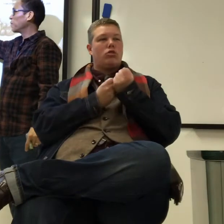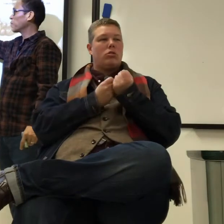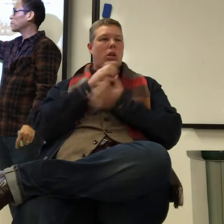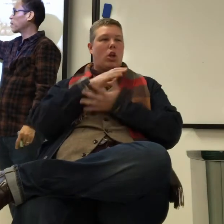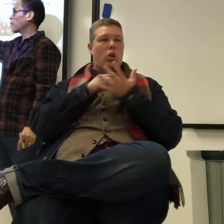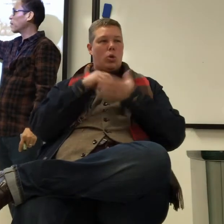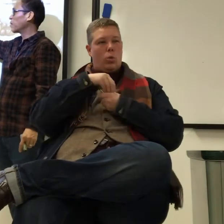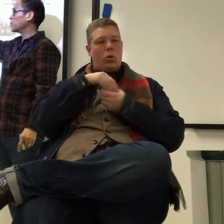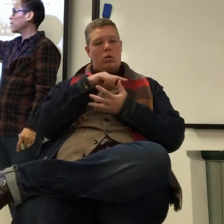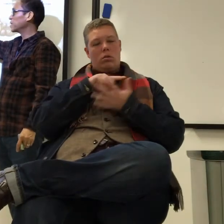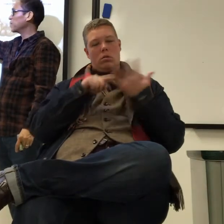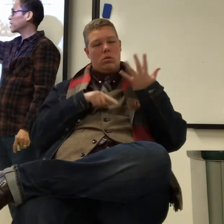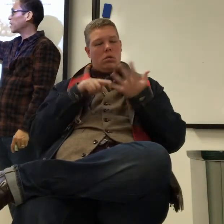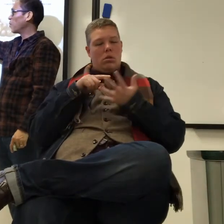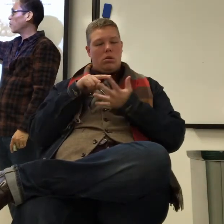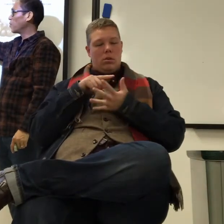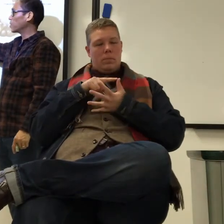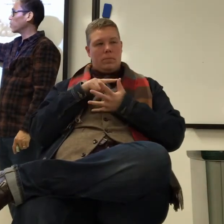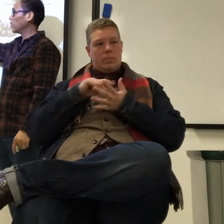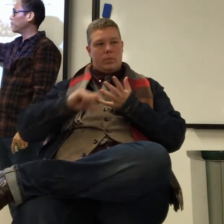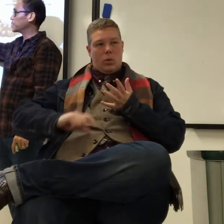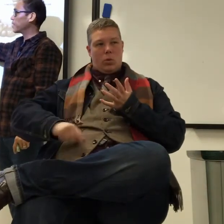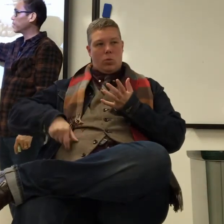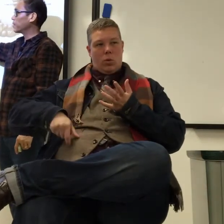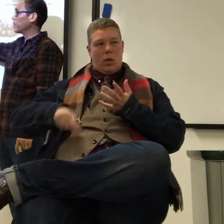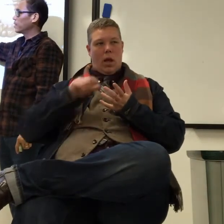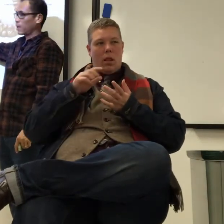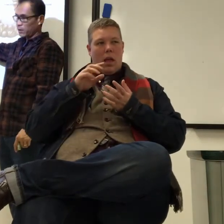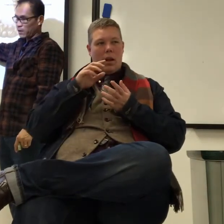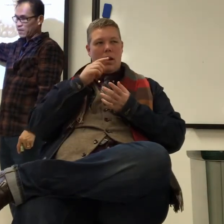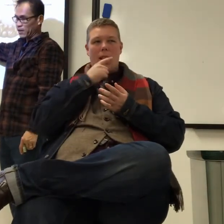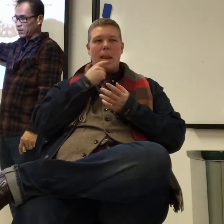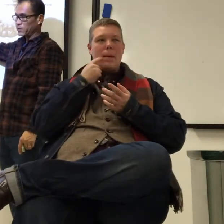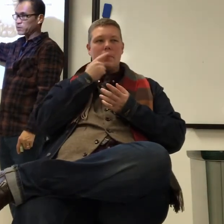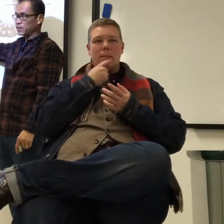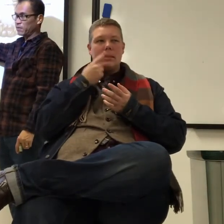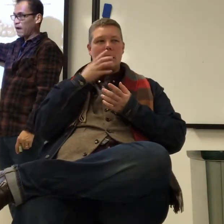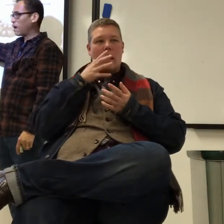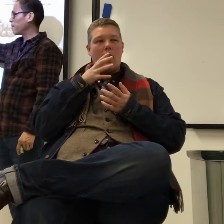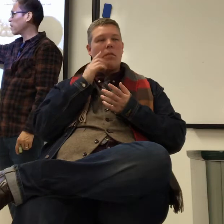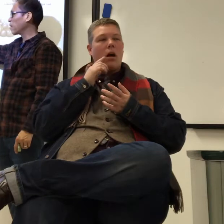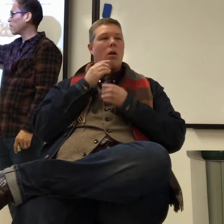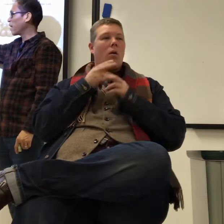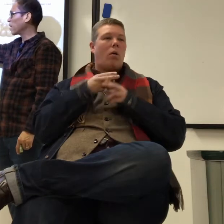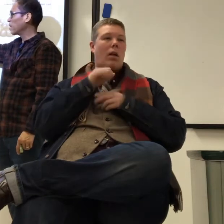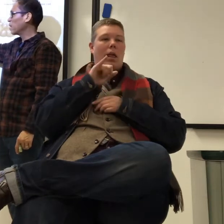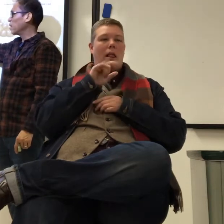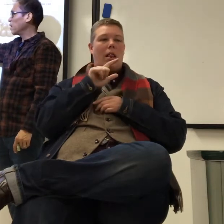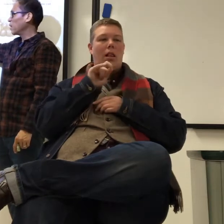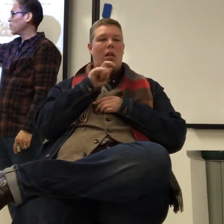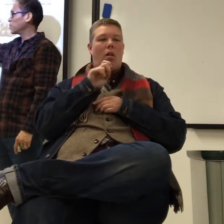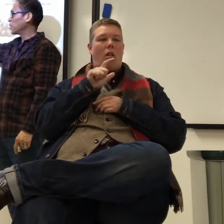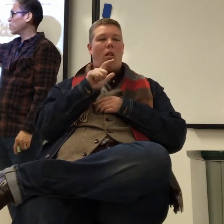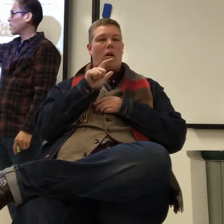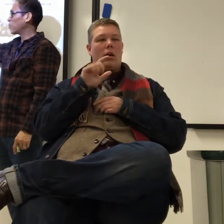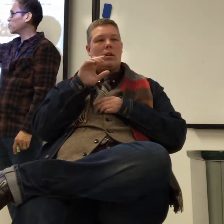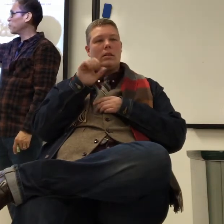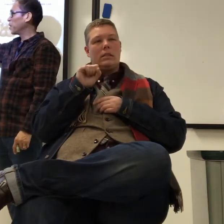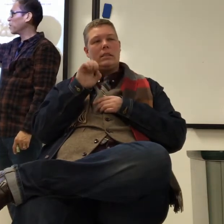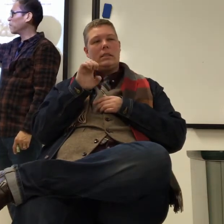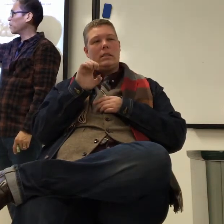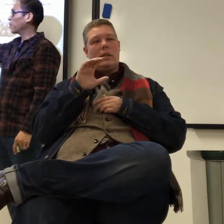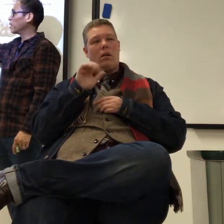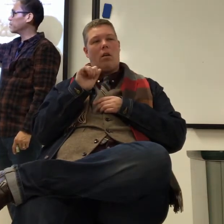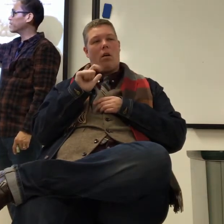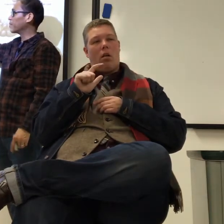to the first part of the large intestine, it's got to go through those little lips there. I call that the ileocecal valve. They call it like ileocecal labrum